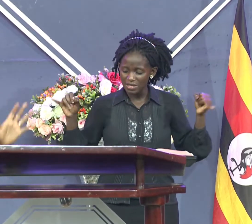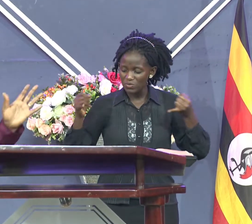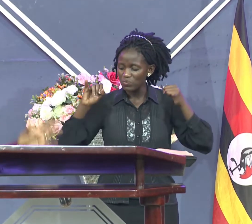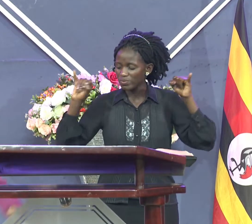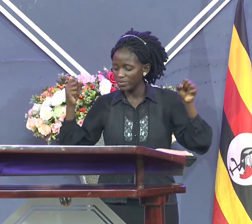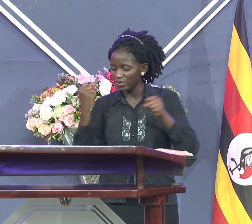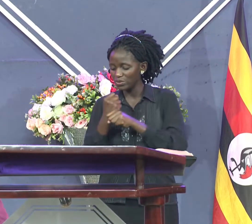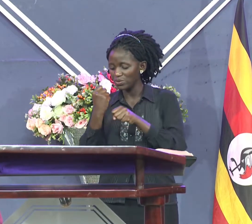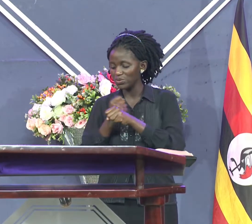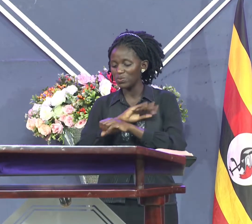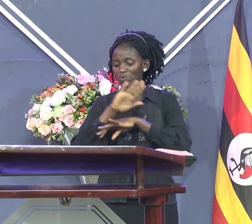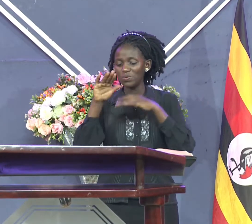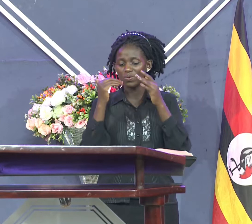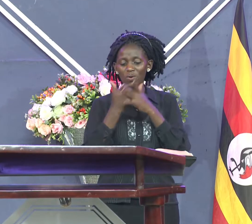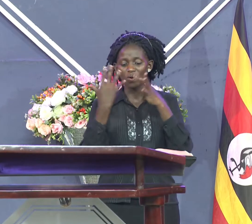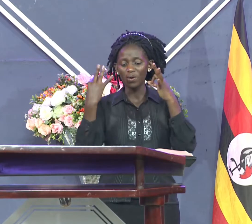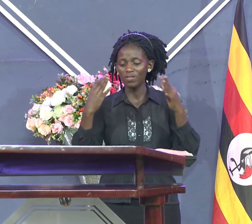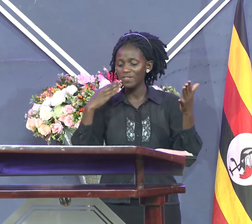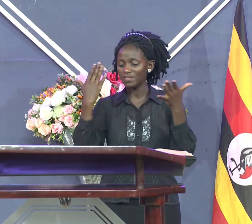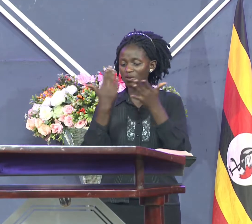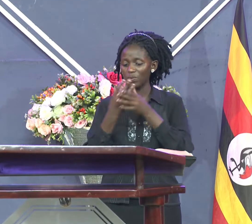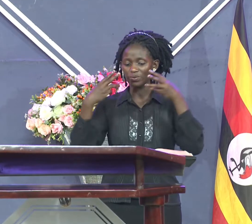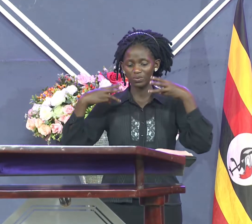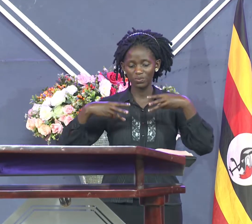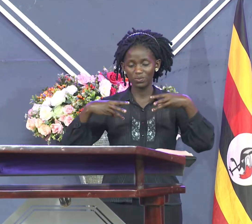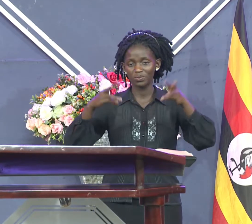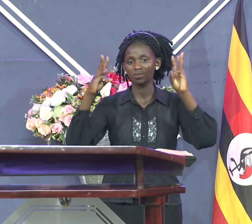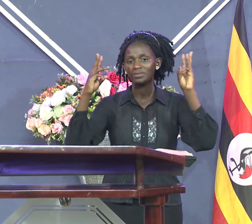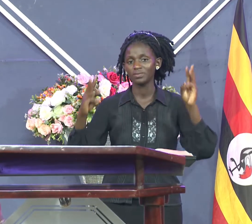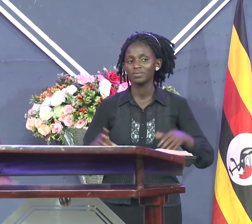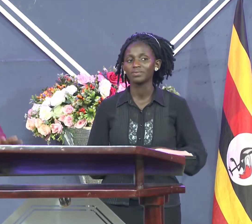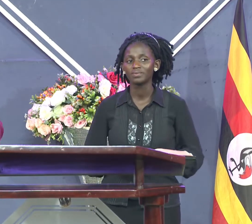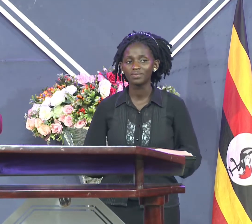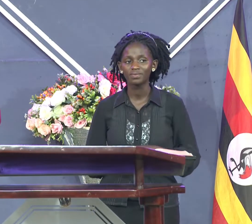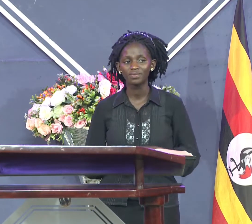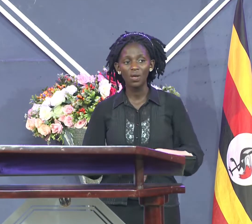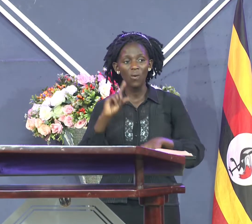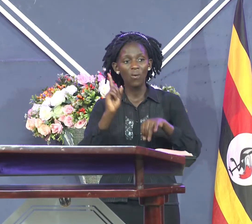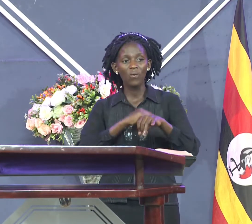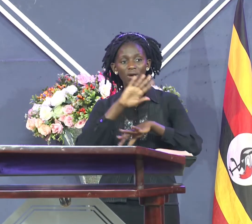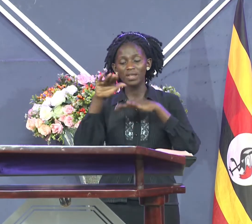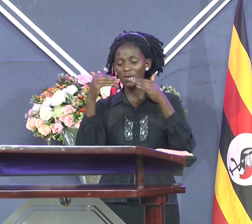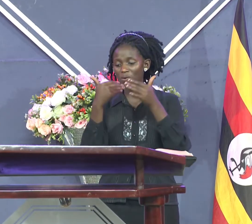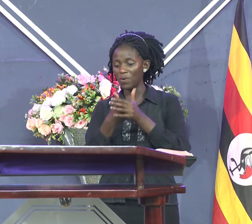canes, so I tried my best, I would try my best to do everything required.